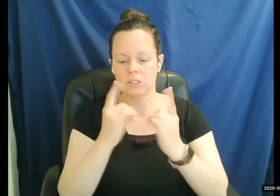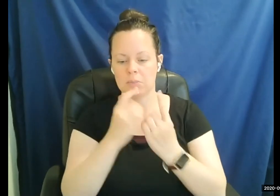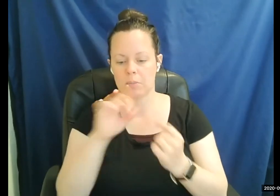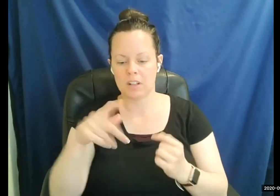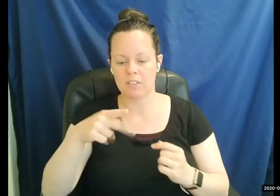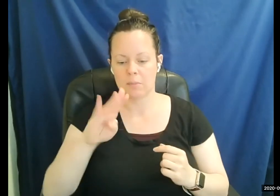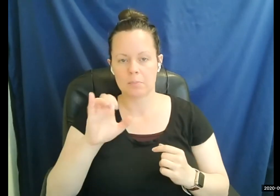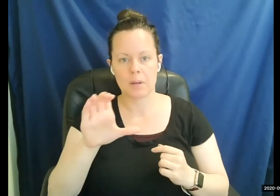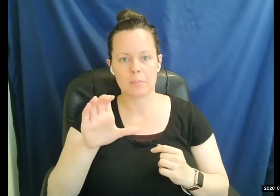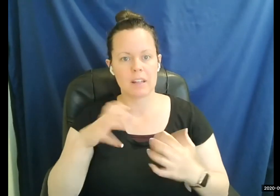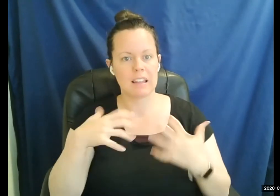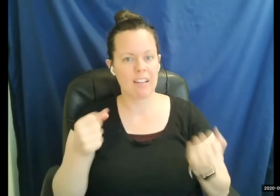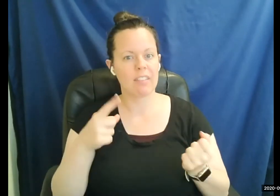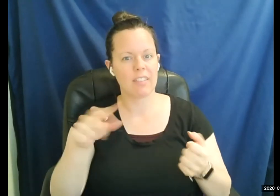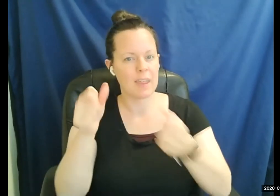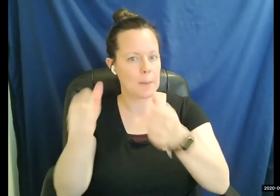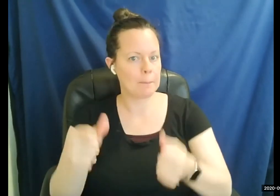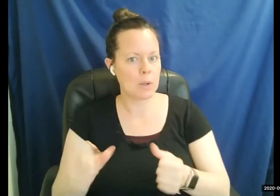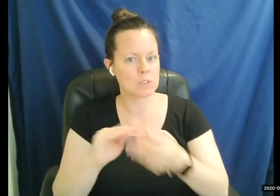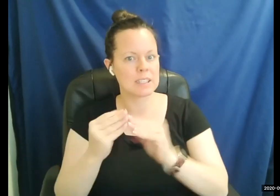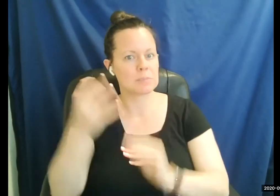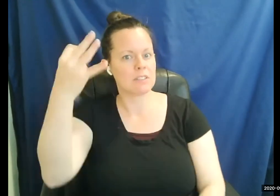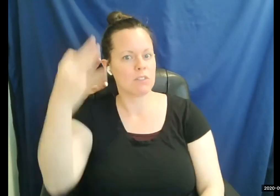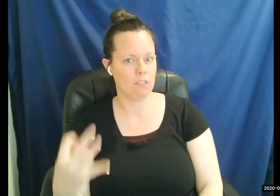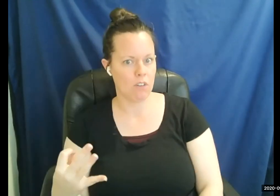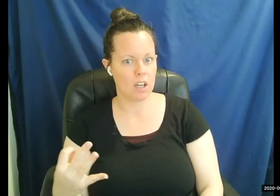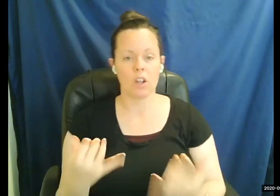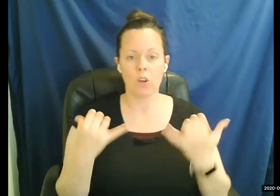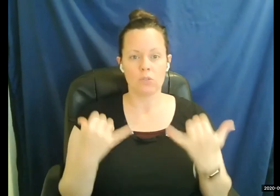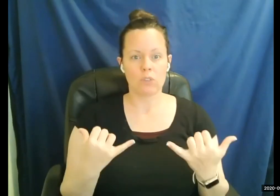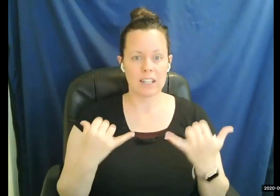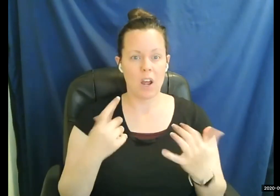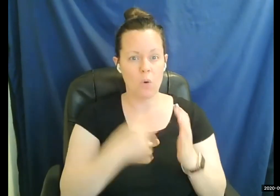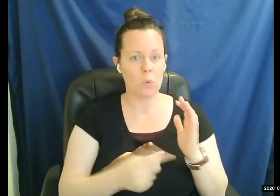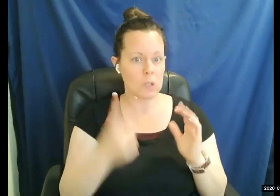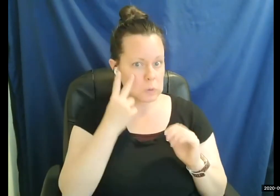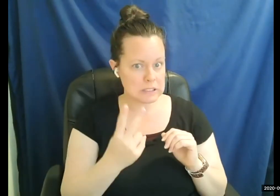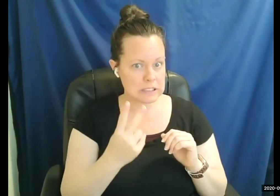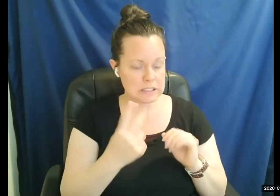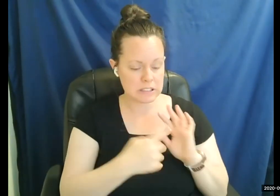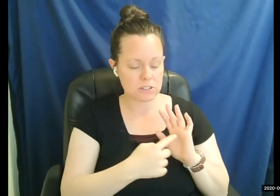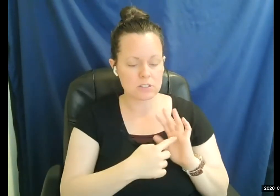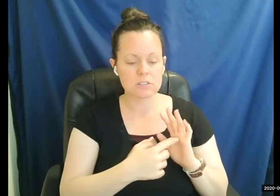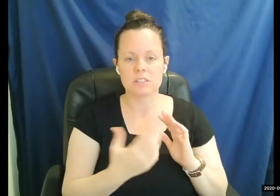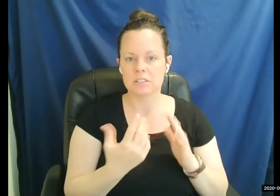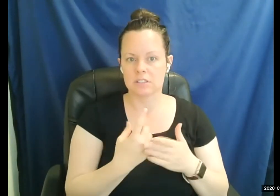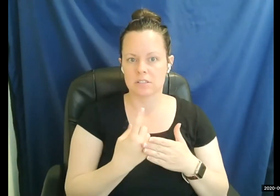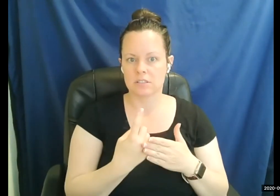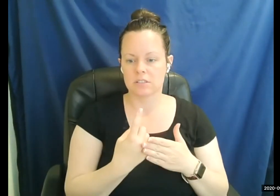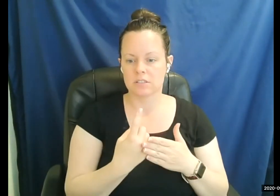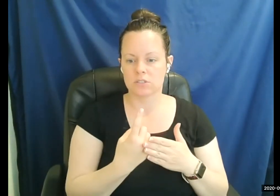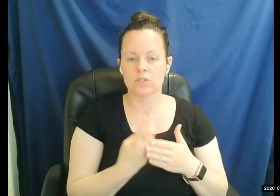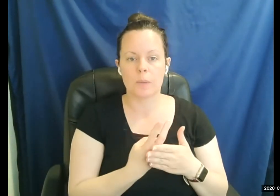post those numbers every Friday. So right now what is showing is the prior 2 weeks